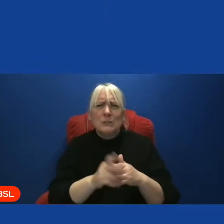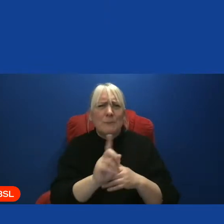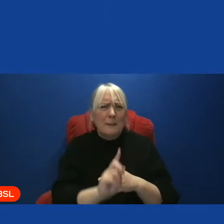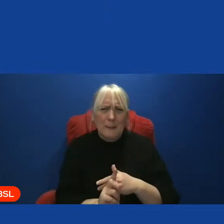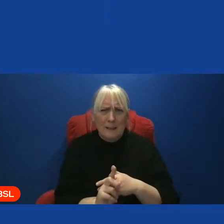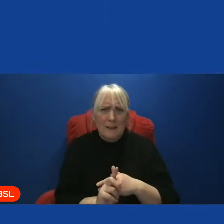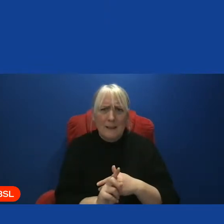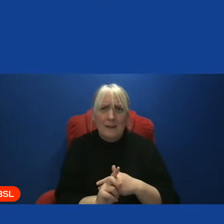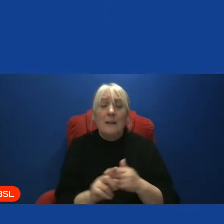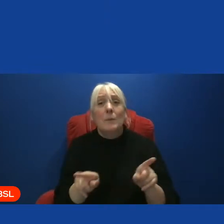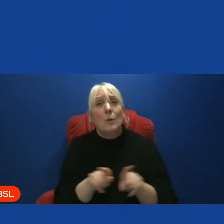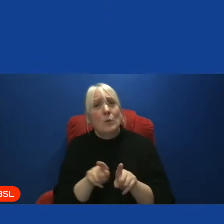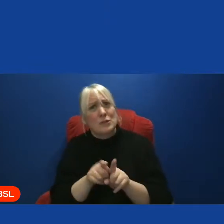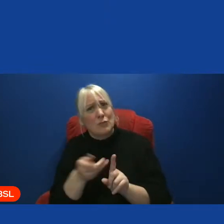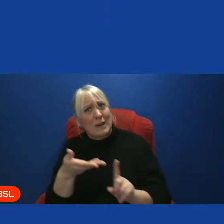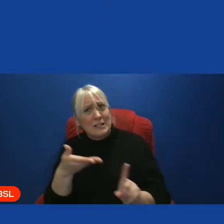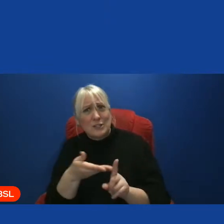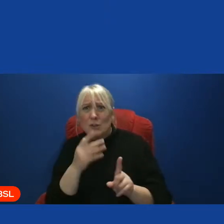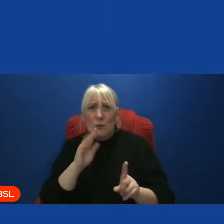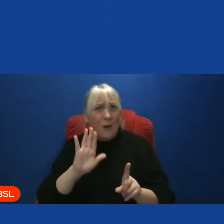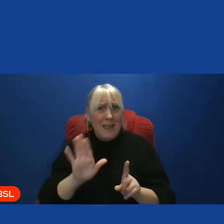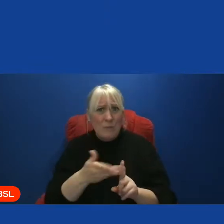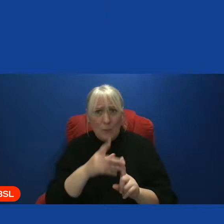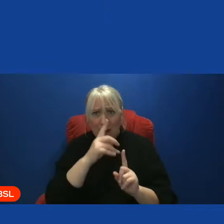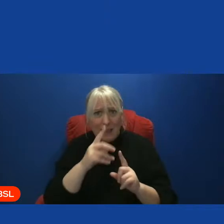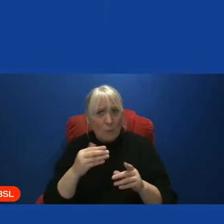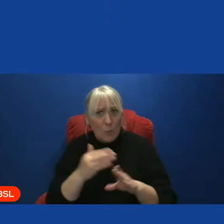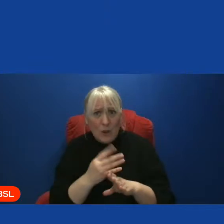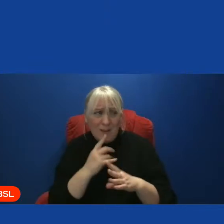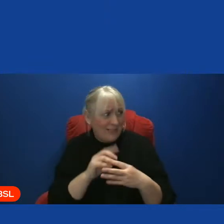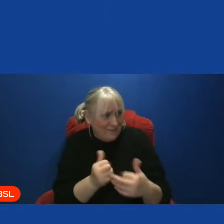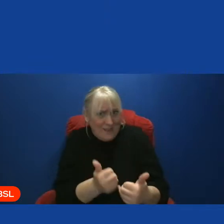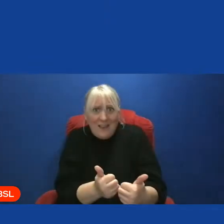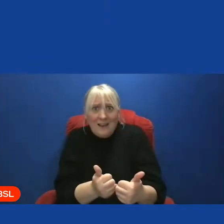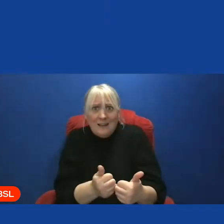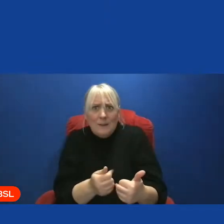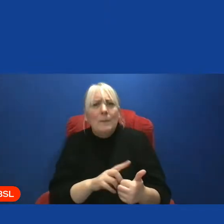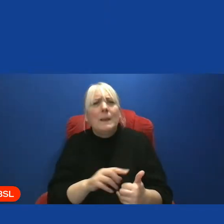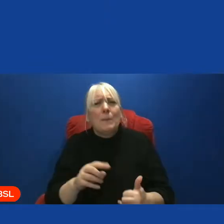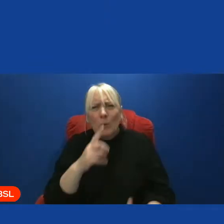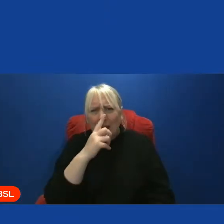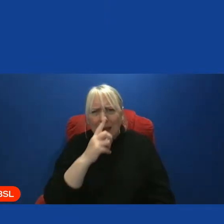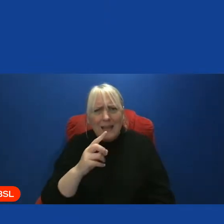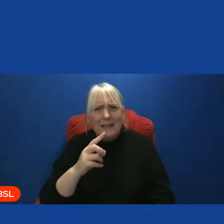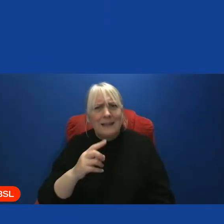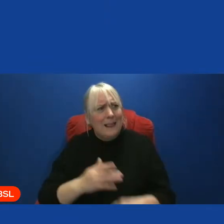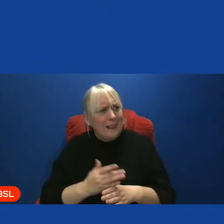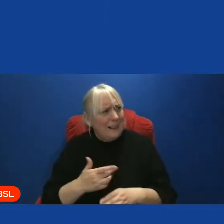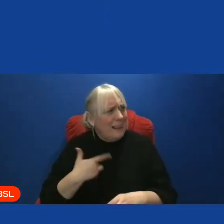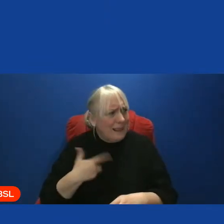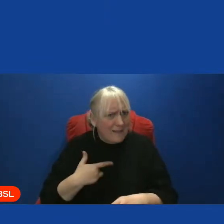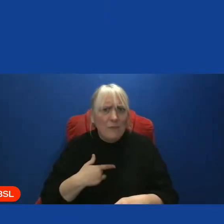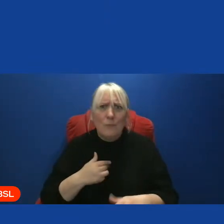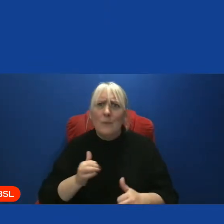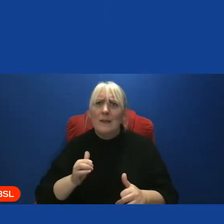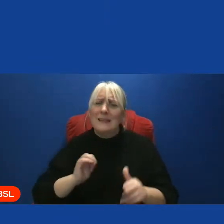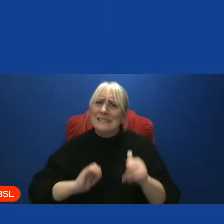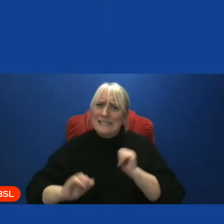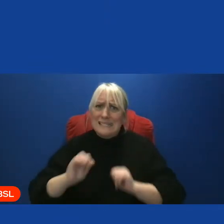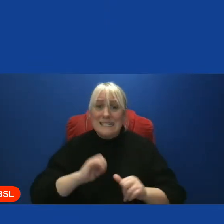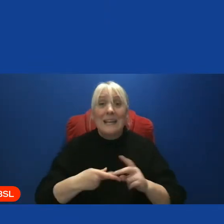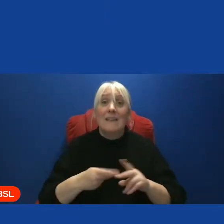everyone can work, and that's absolutely okay. People deserve to live with dignity, whether they are in employment or whether they are